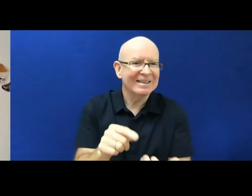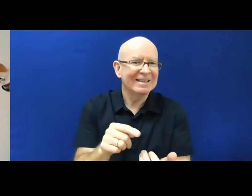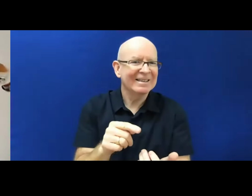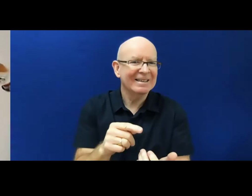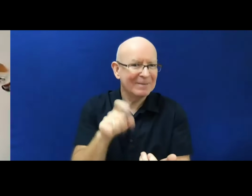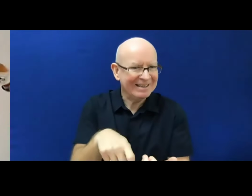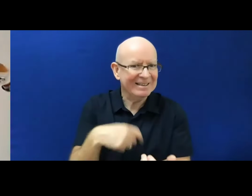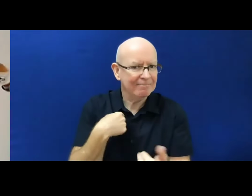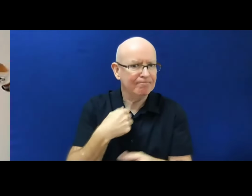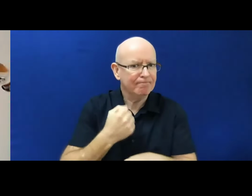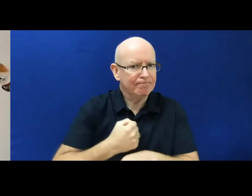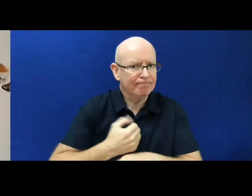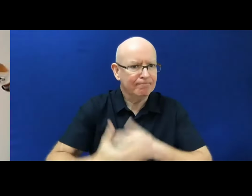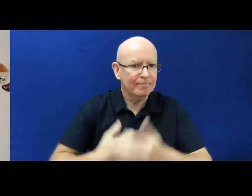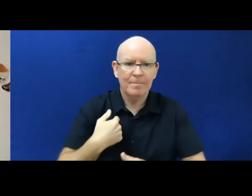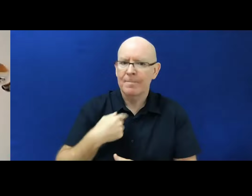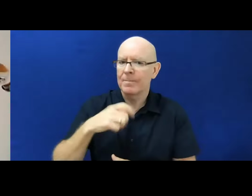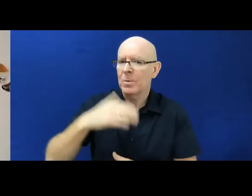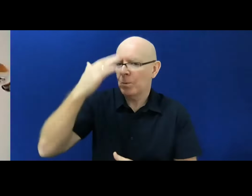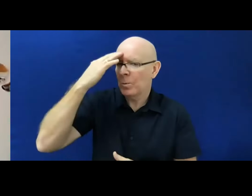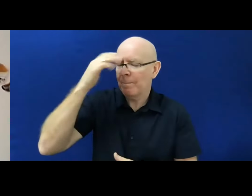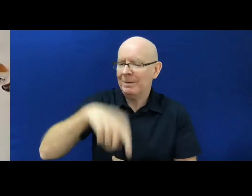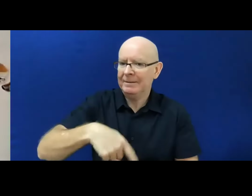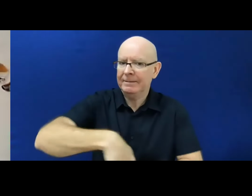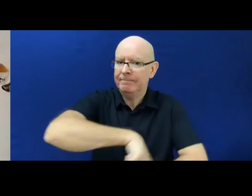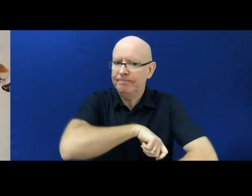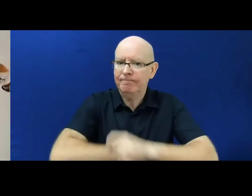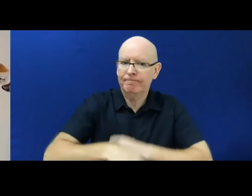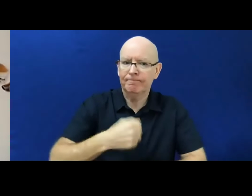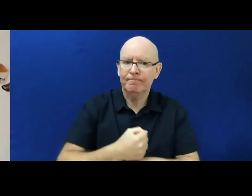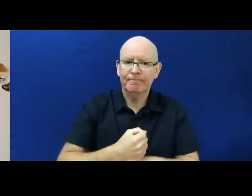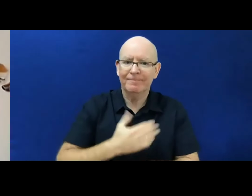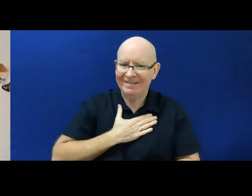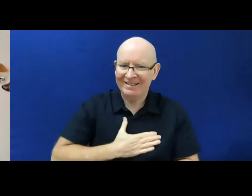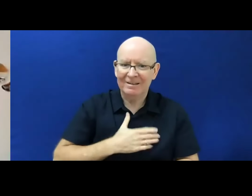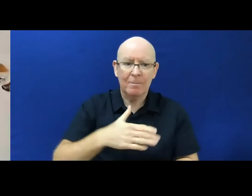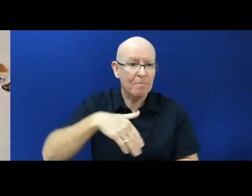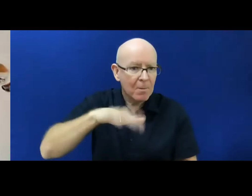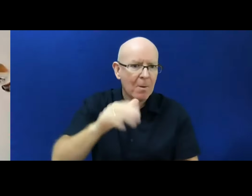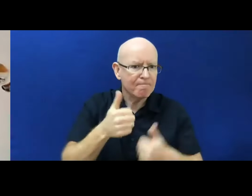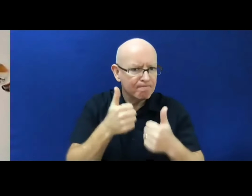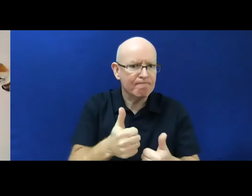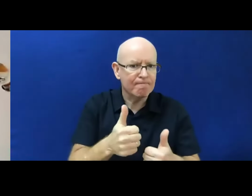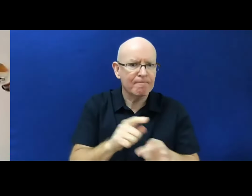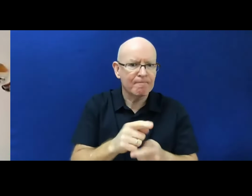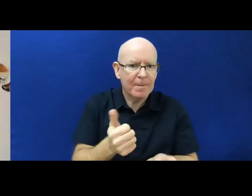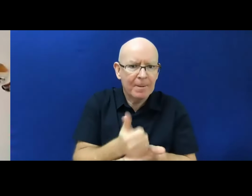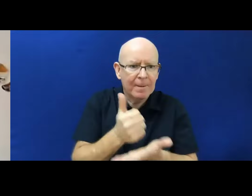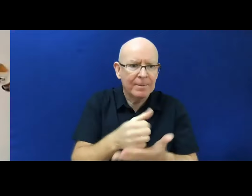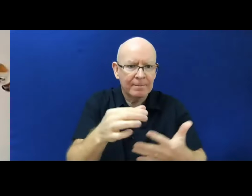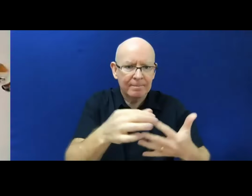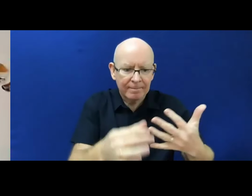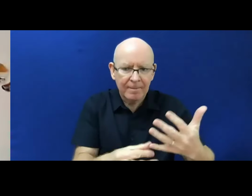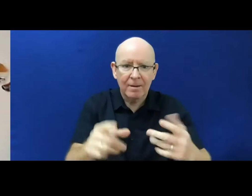I can imagine that it must be also very often a challenge for researchers to work with the Commission,